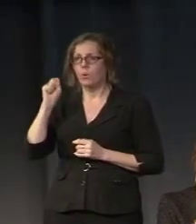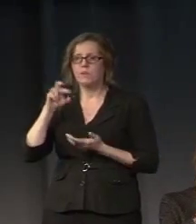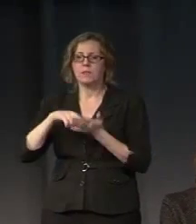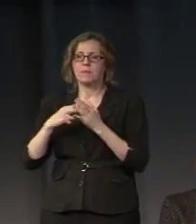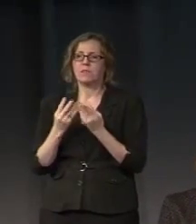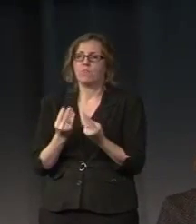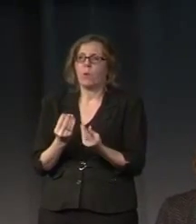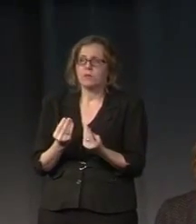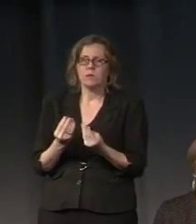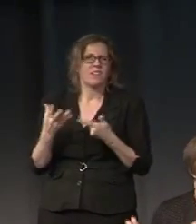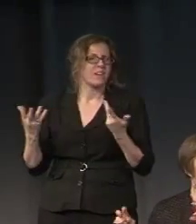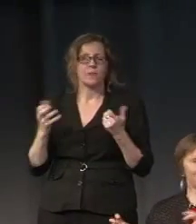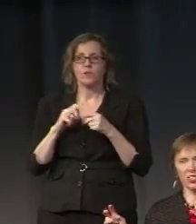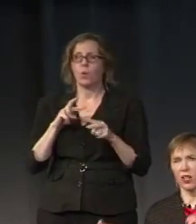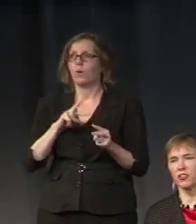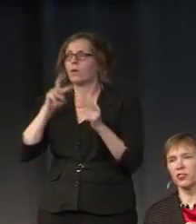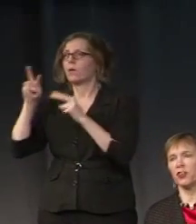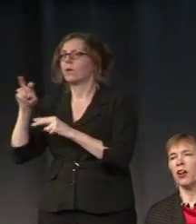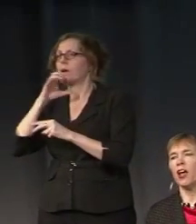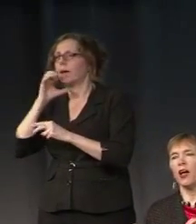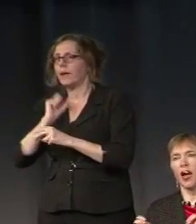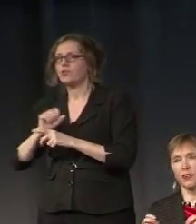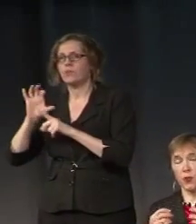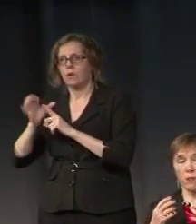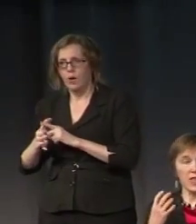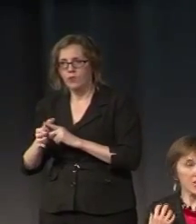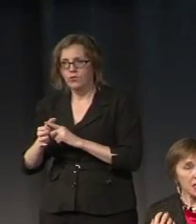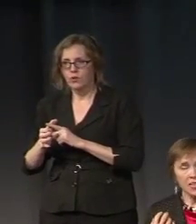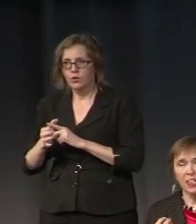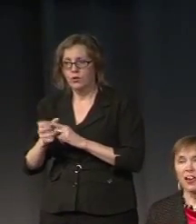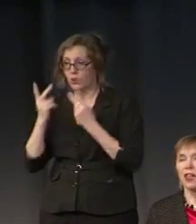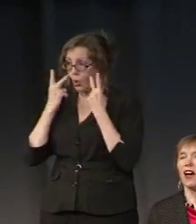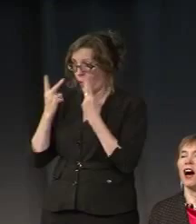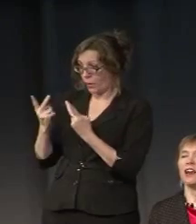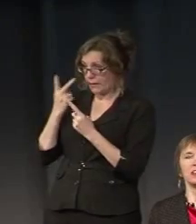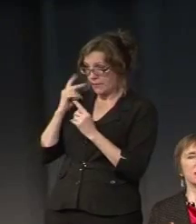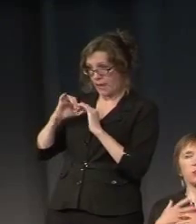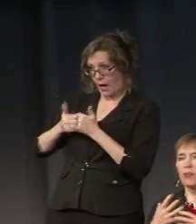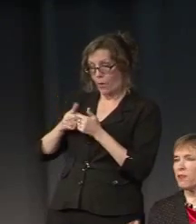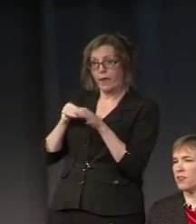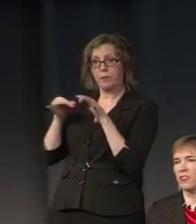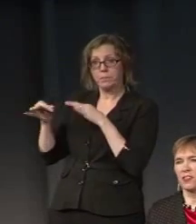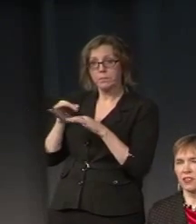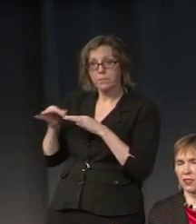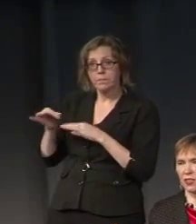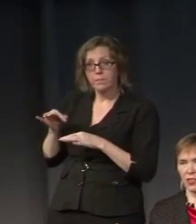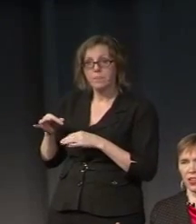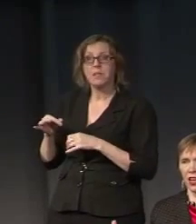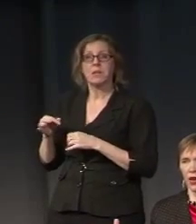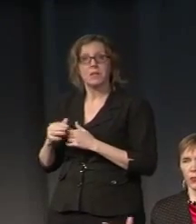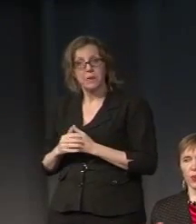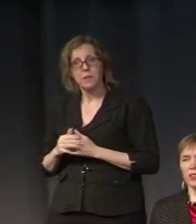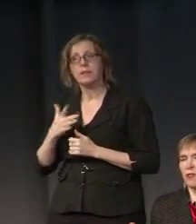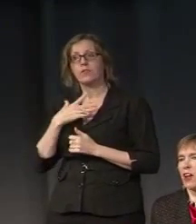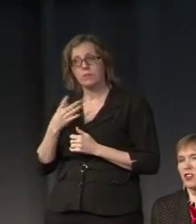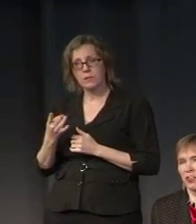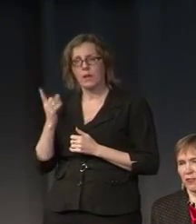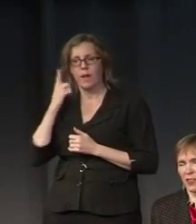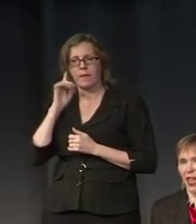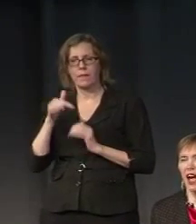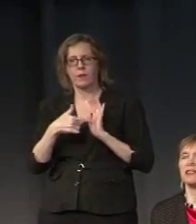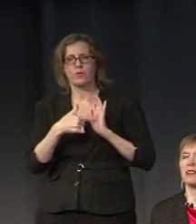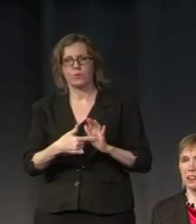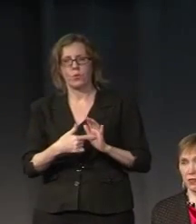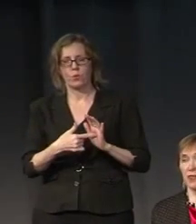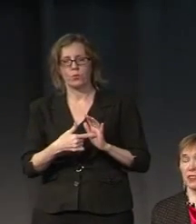a primitive culture or an ancient culture, for me, simply reveals the proliferation